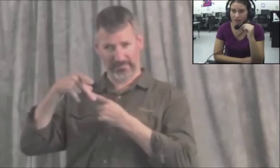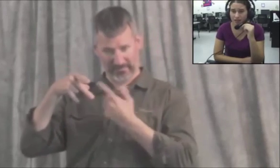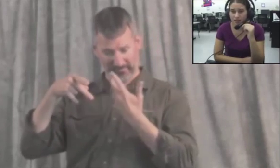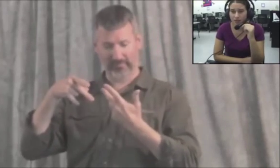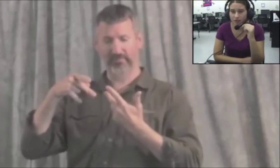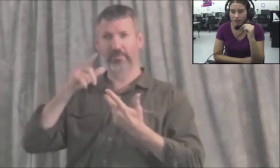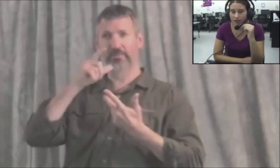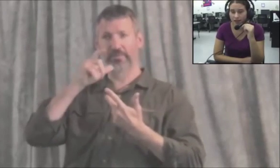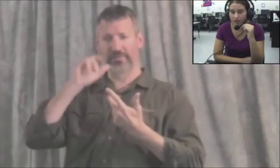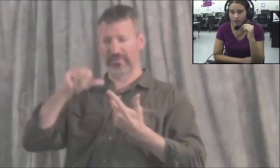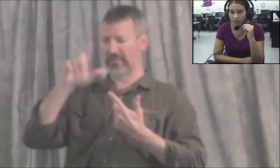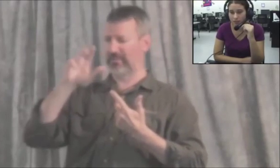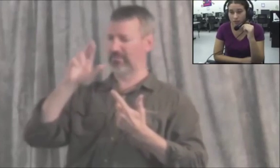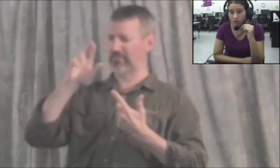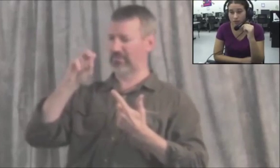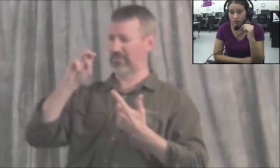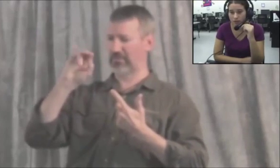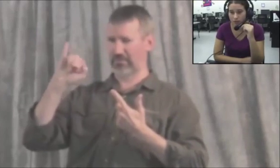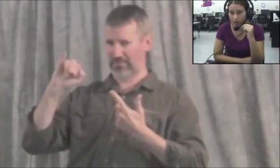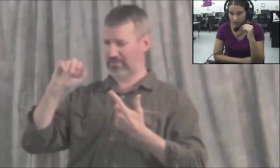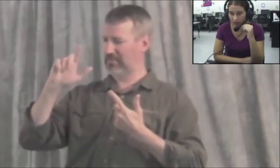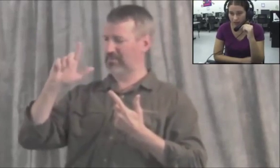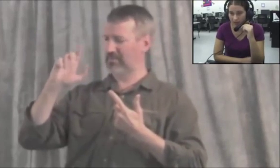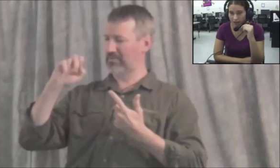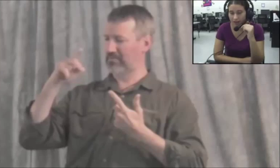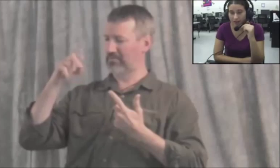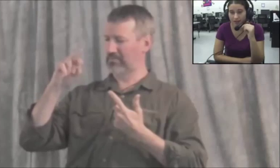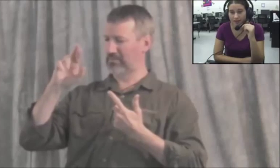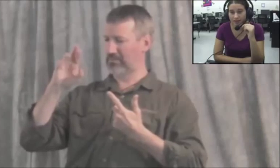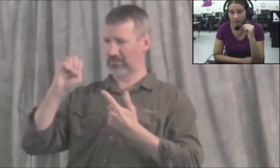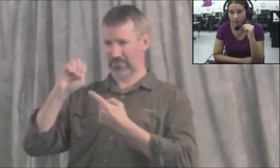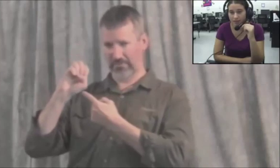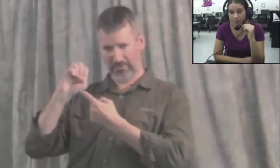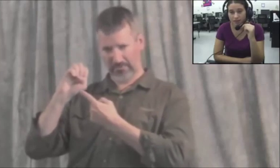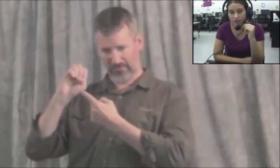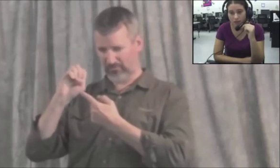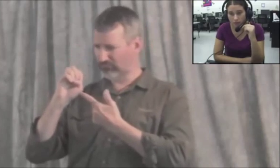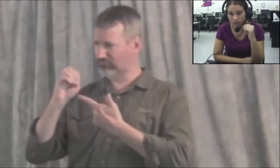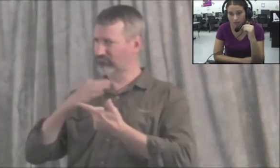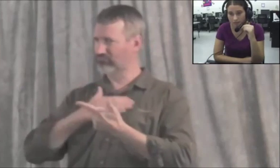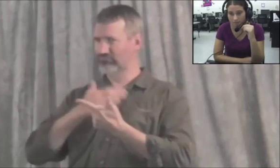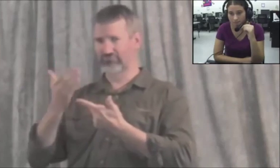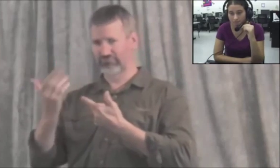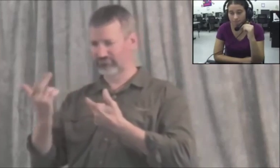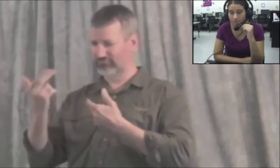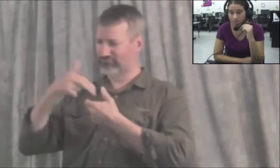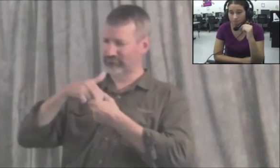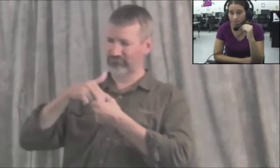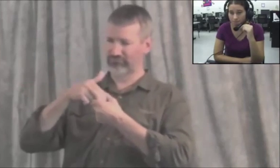myself? No, I have a support service provider, and his name is Louis.